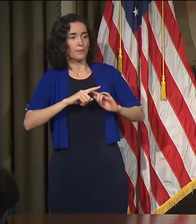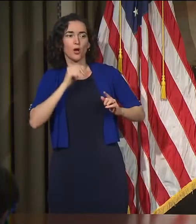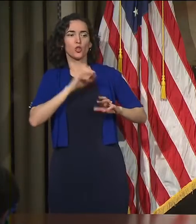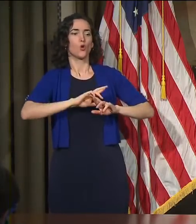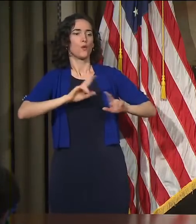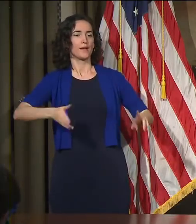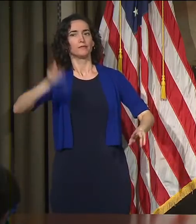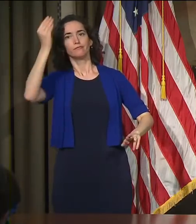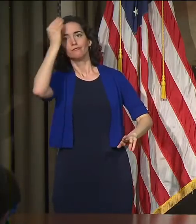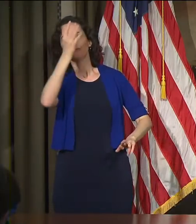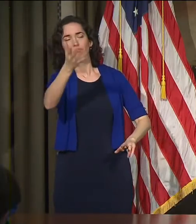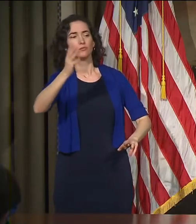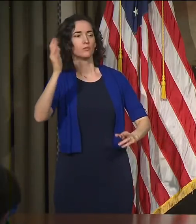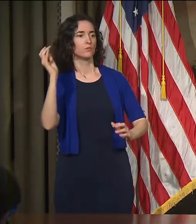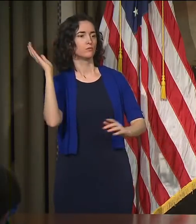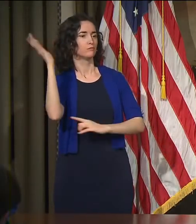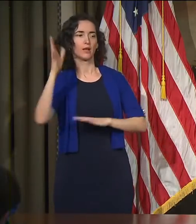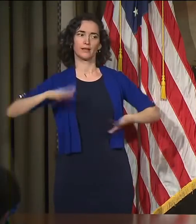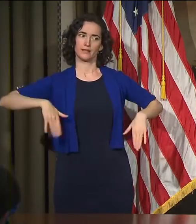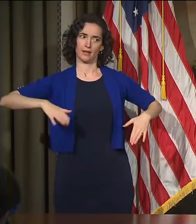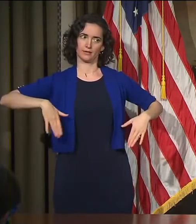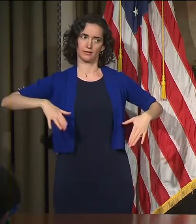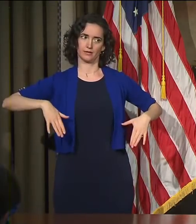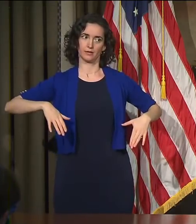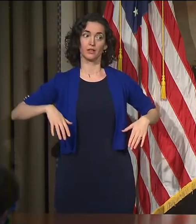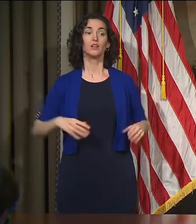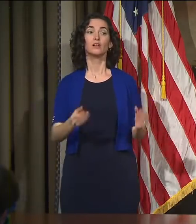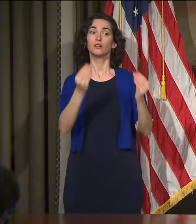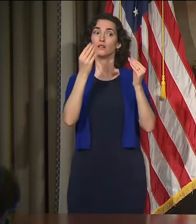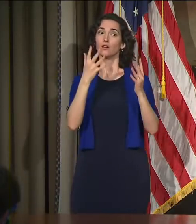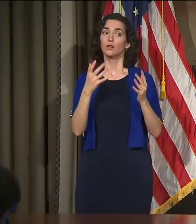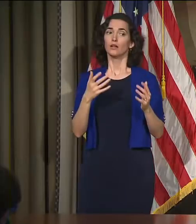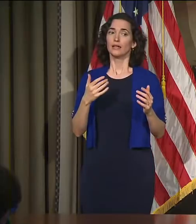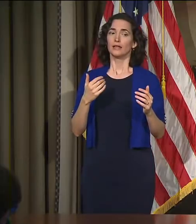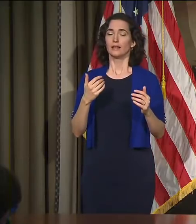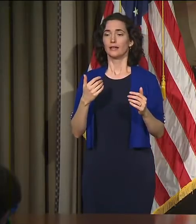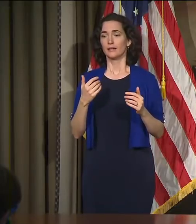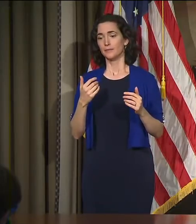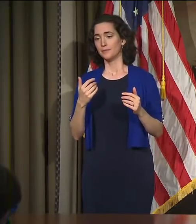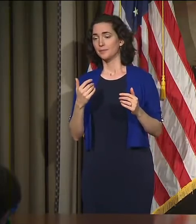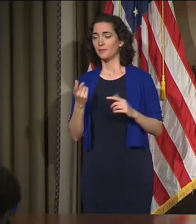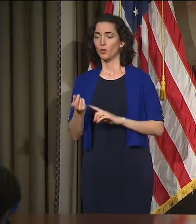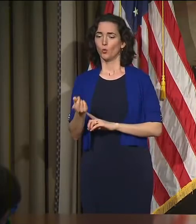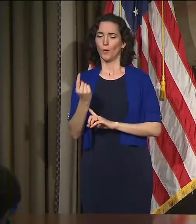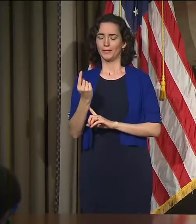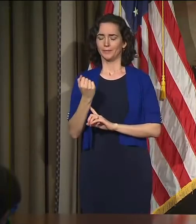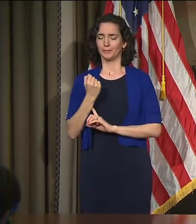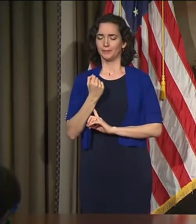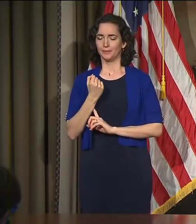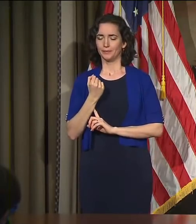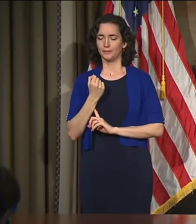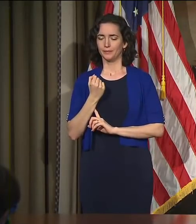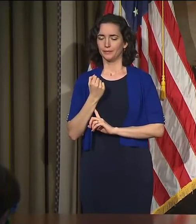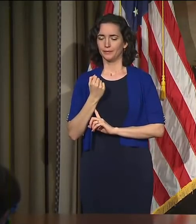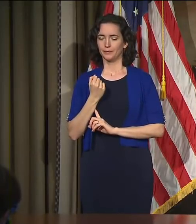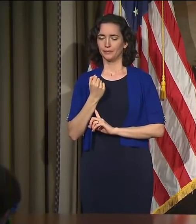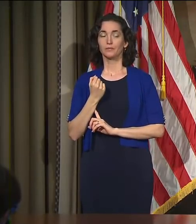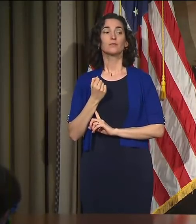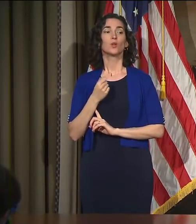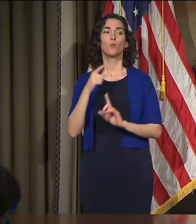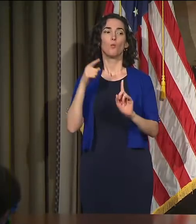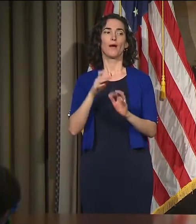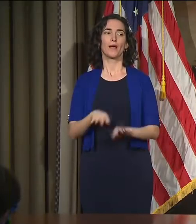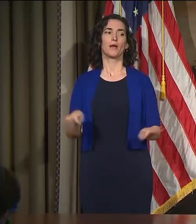than that. I'll tell you, there's a big X factor in that. And the X factor is how many people are going to show